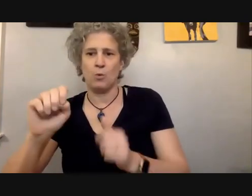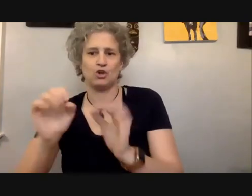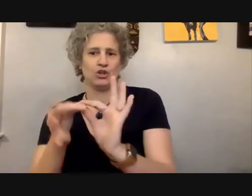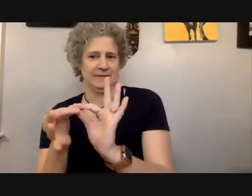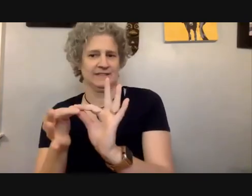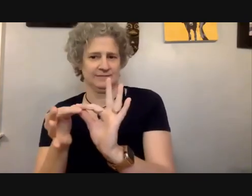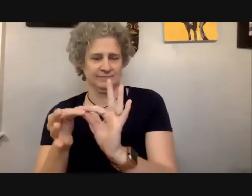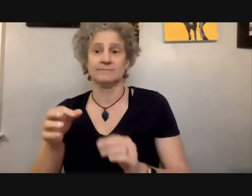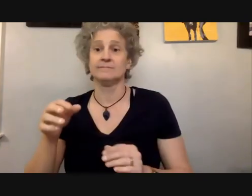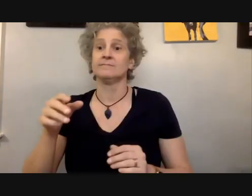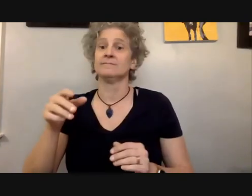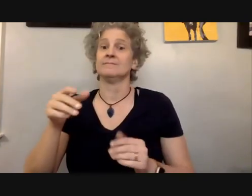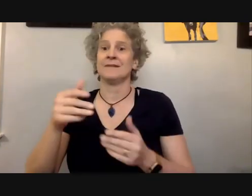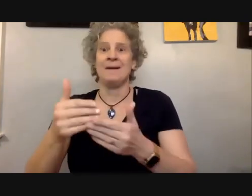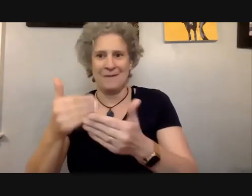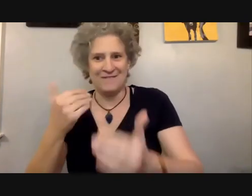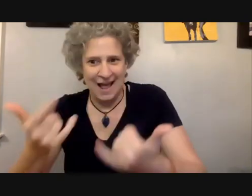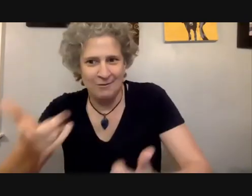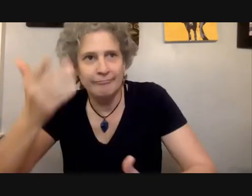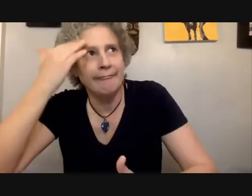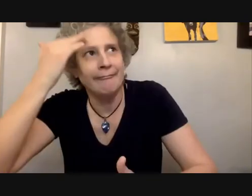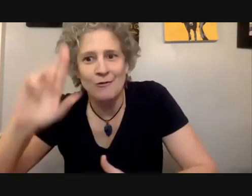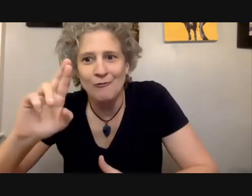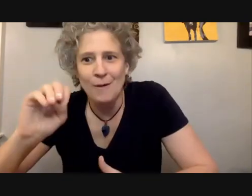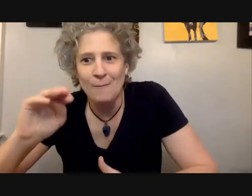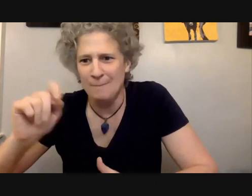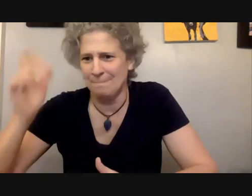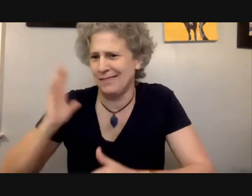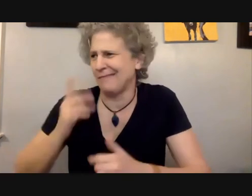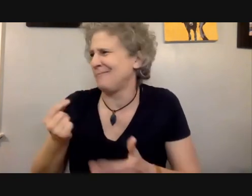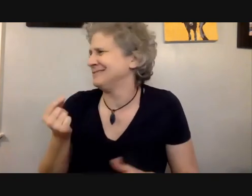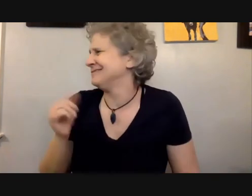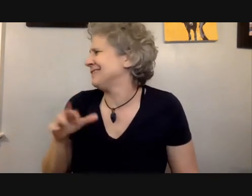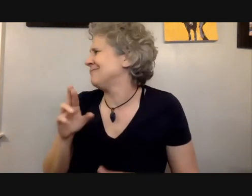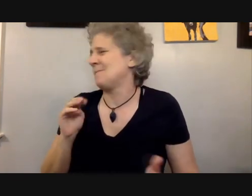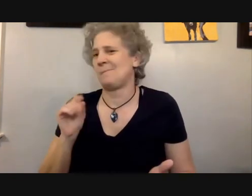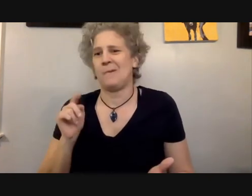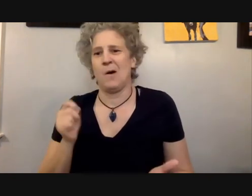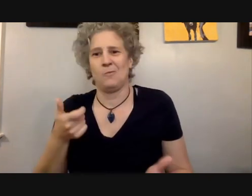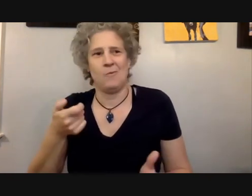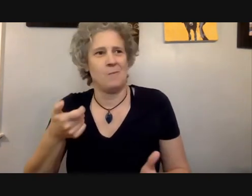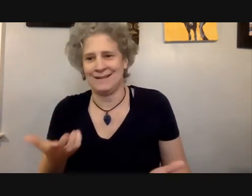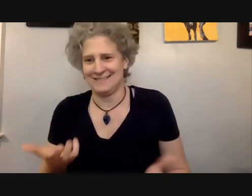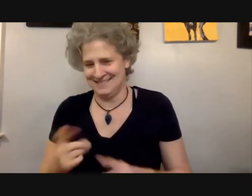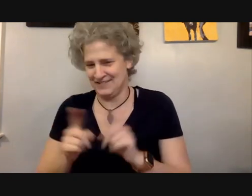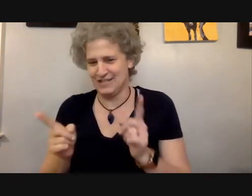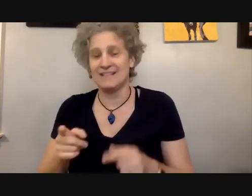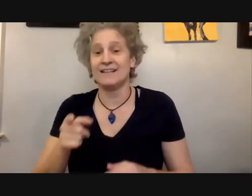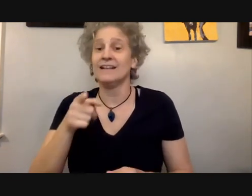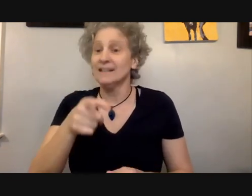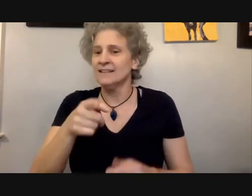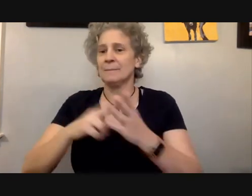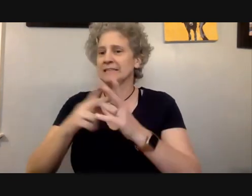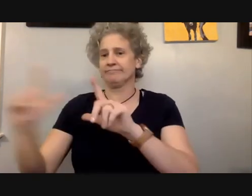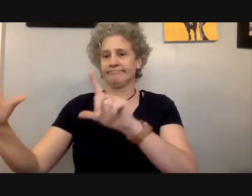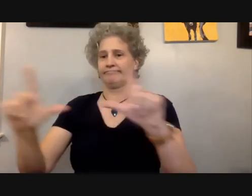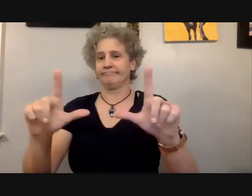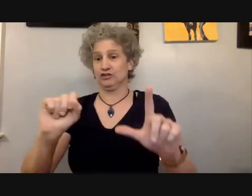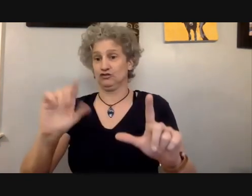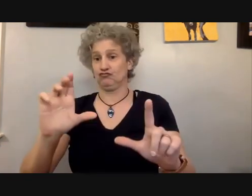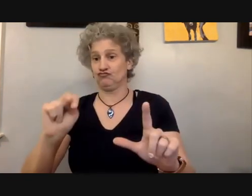is video remote interpreting or video remote interpreter. Of course, now everything is remote. Before, we didn't know